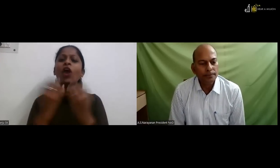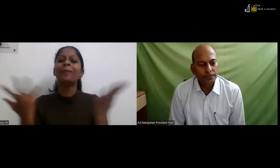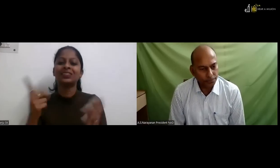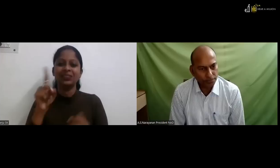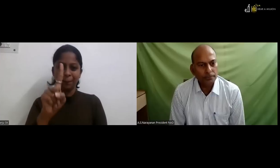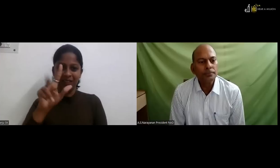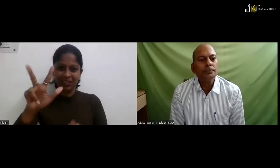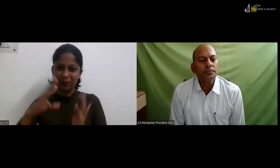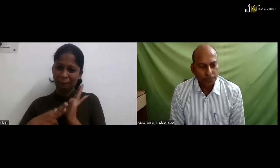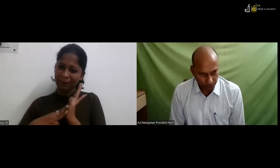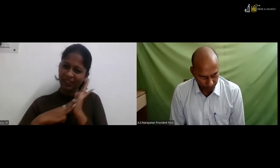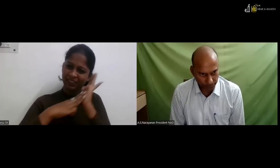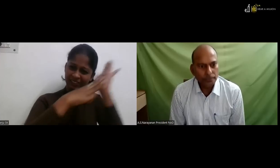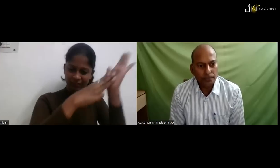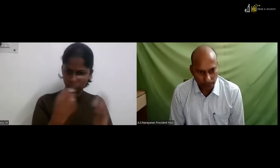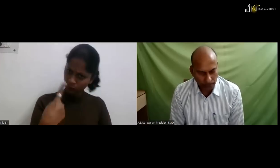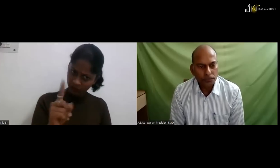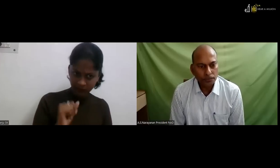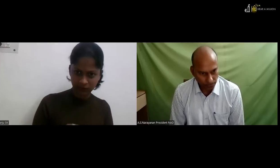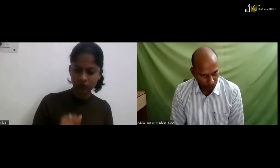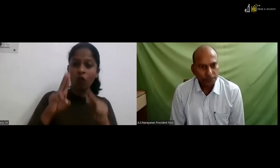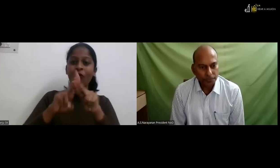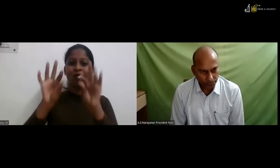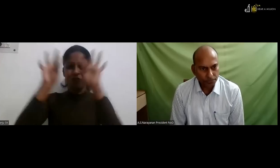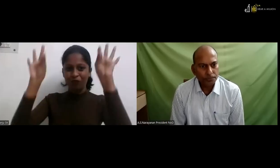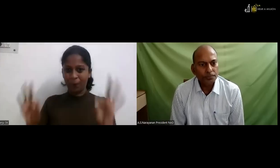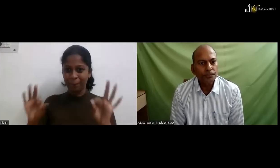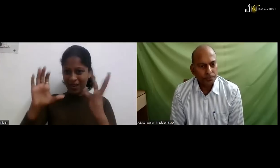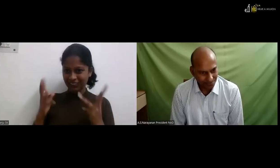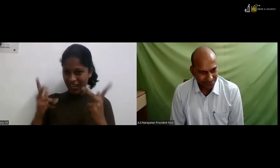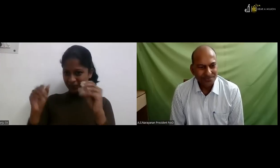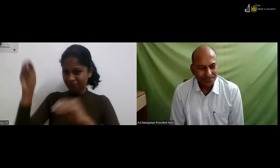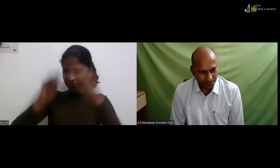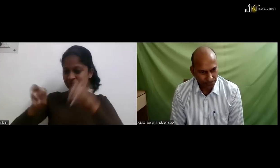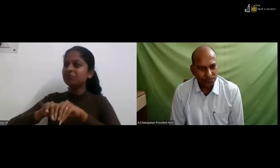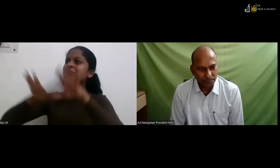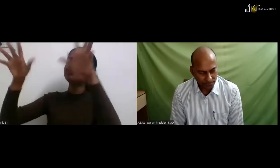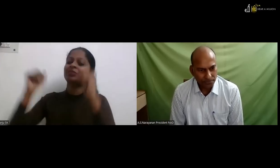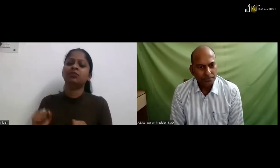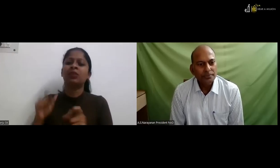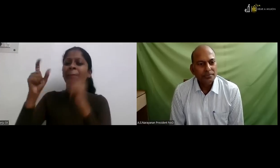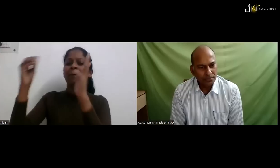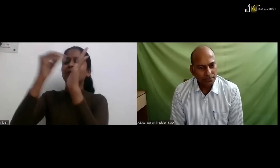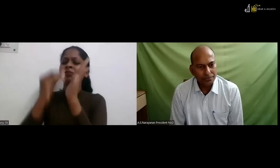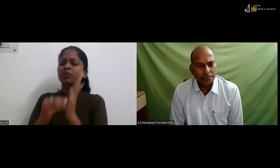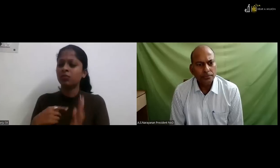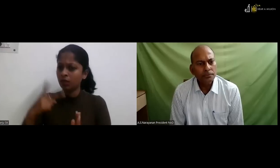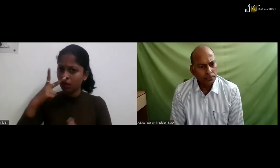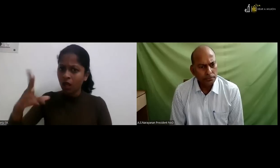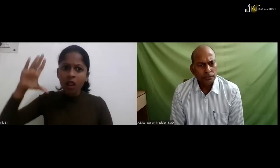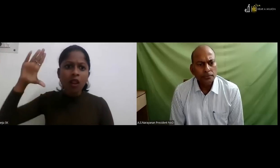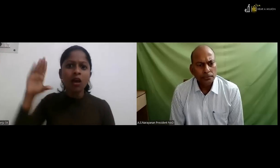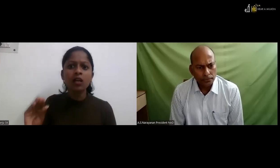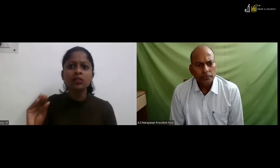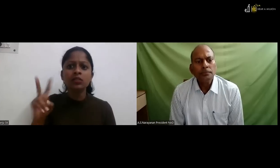So to all the people, like we have 18 million deaf population over here in India, but right now when we share the